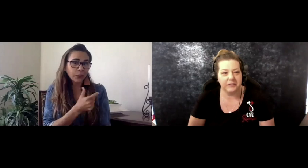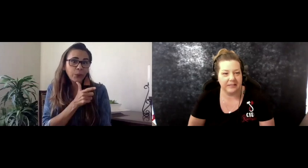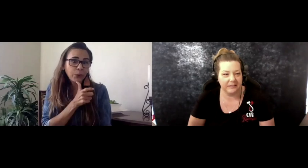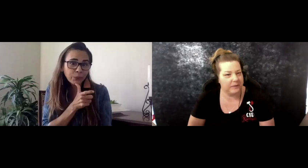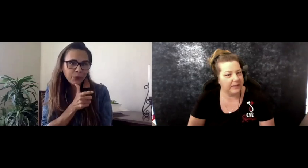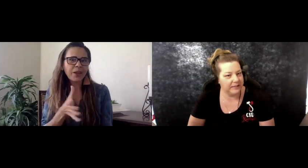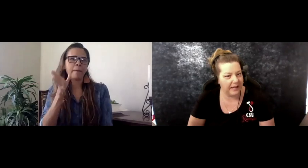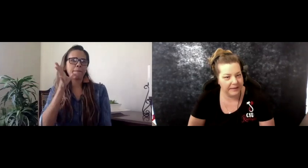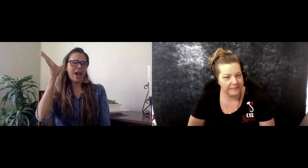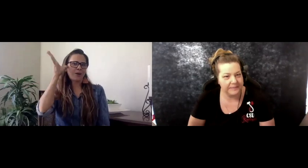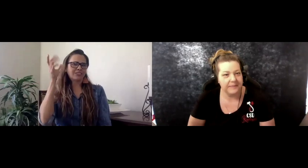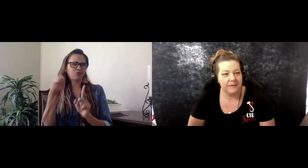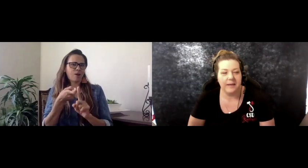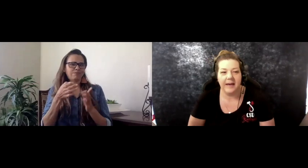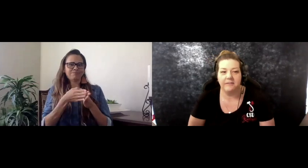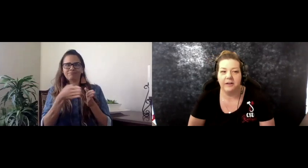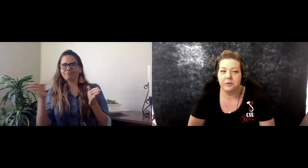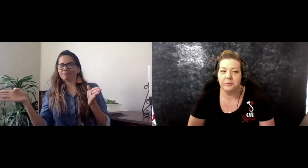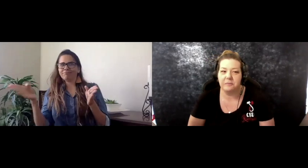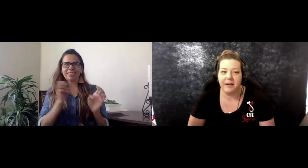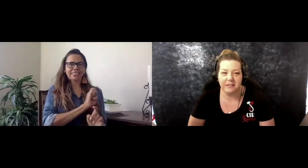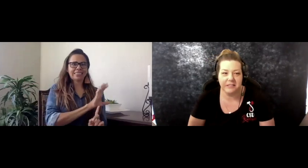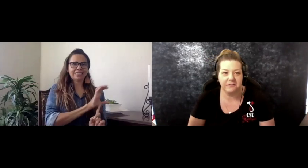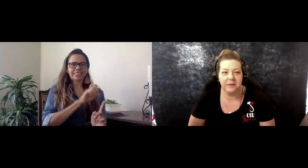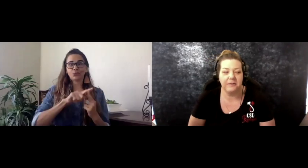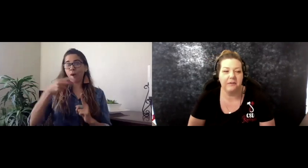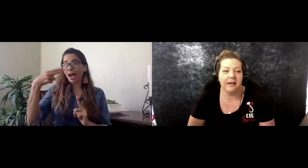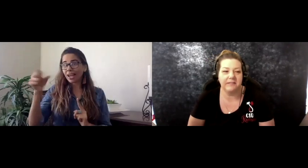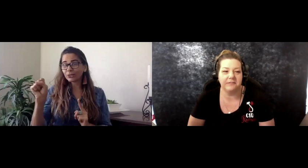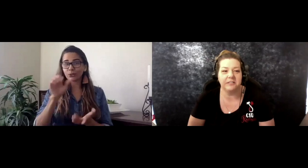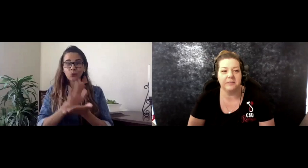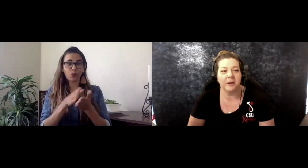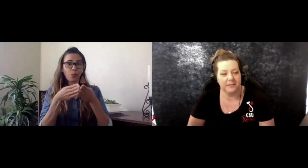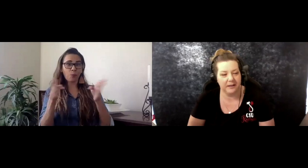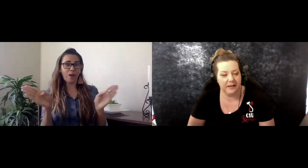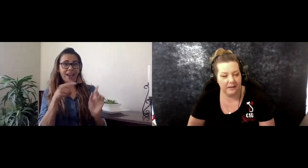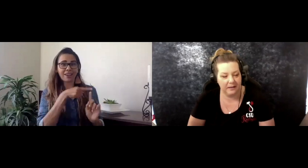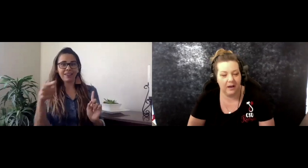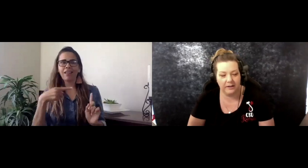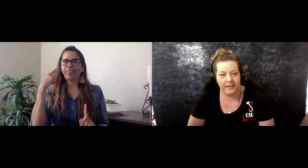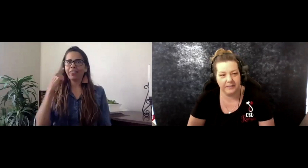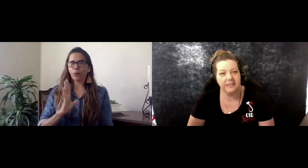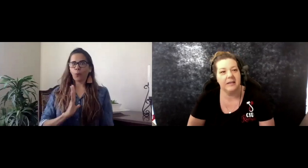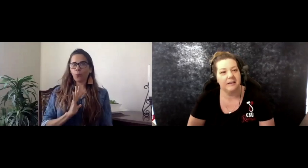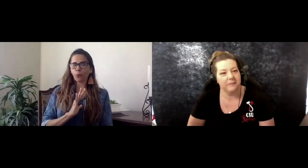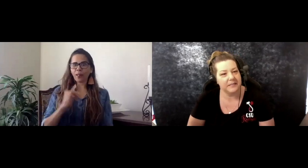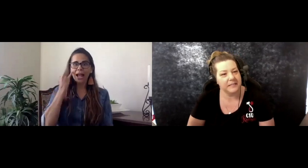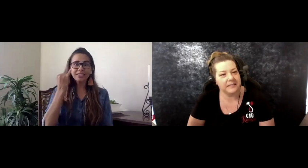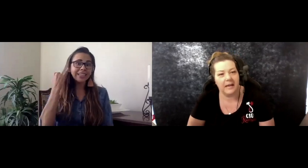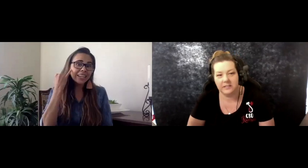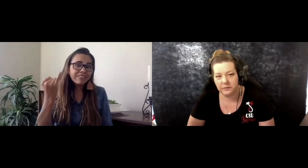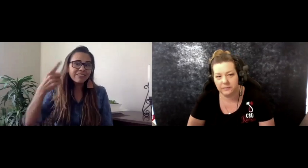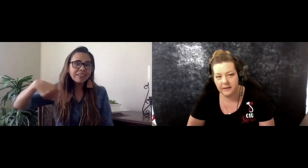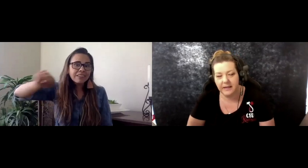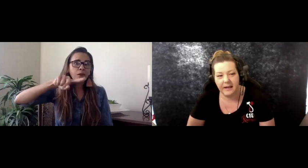special guests with us today. We have a group of parents from a variety of different departments on our campus, from ECE to